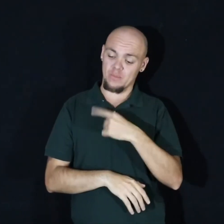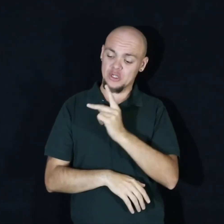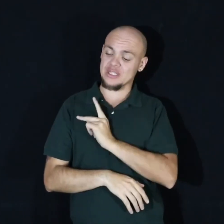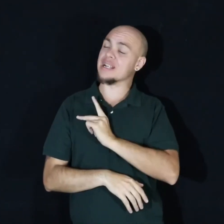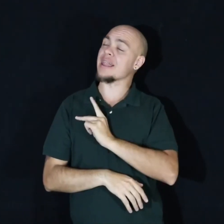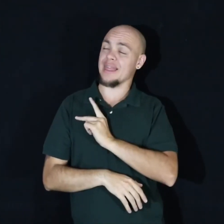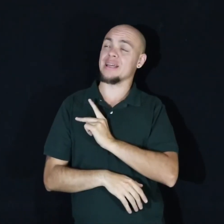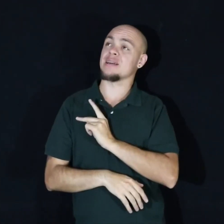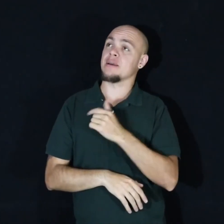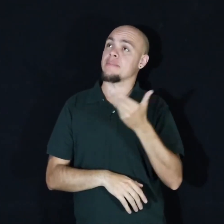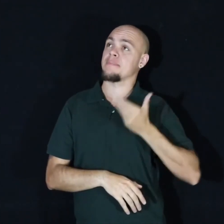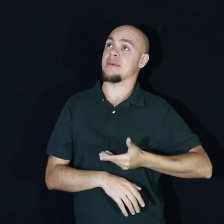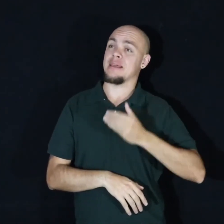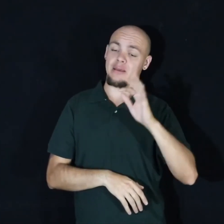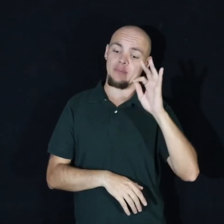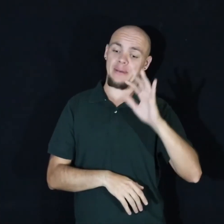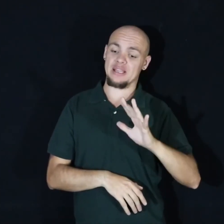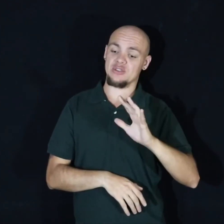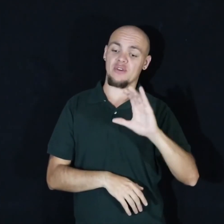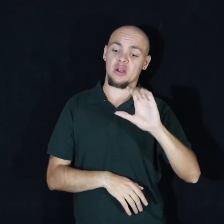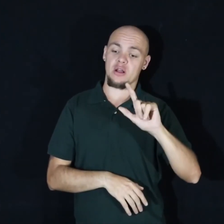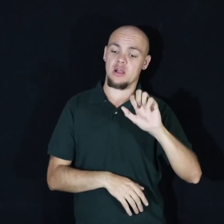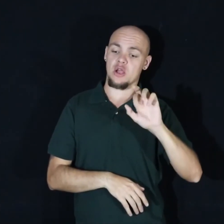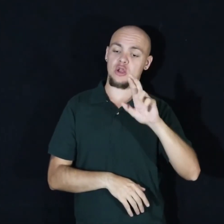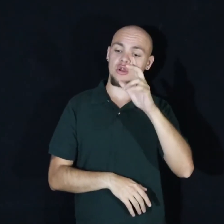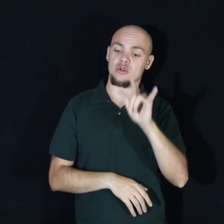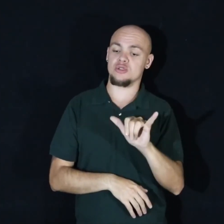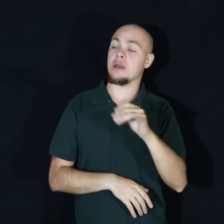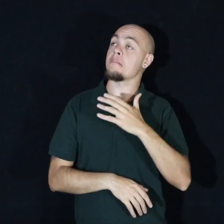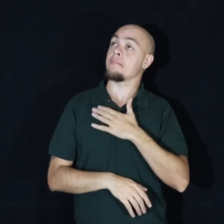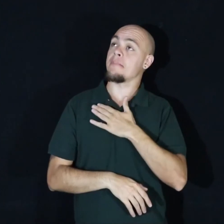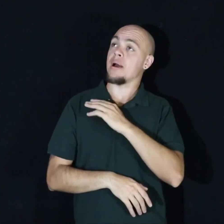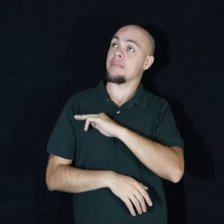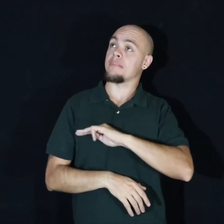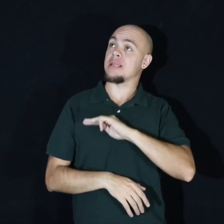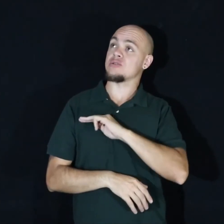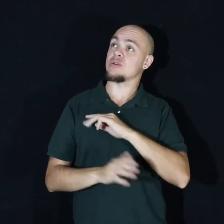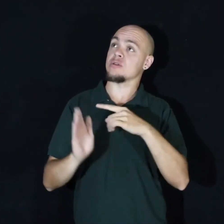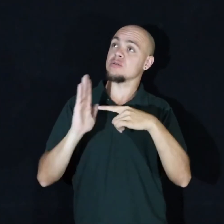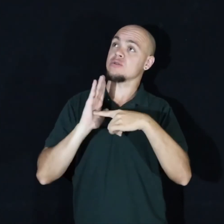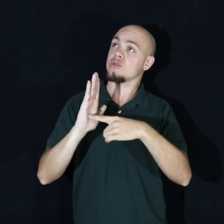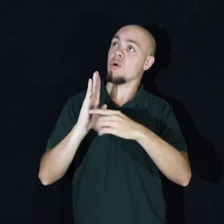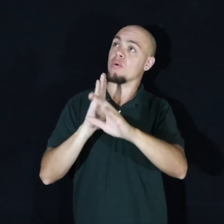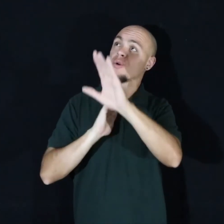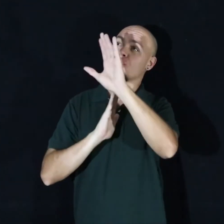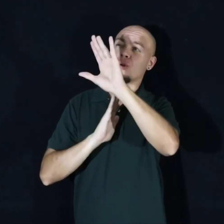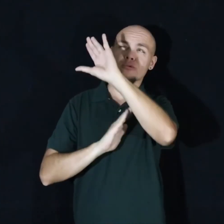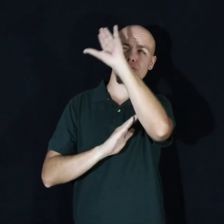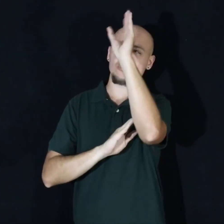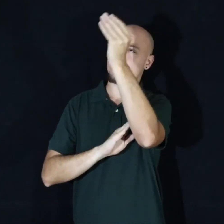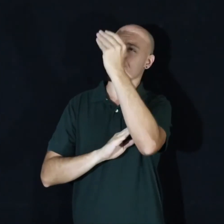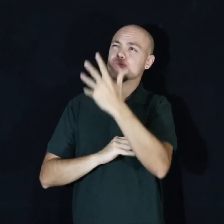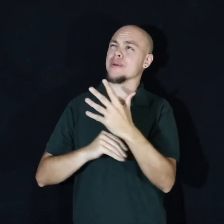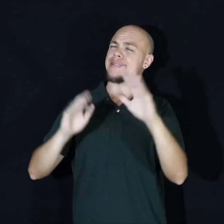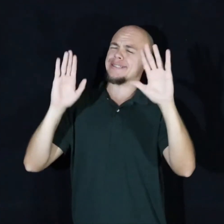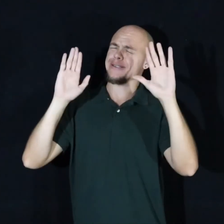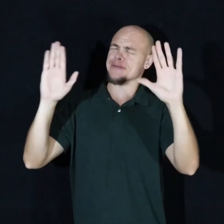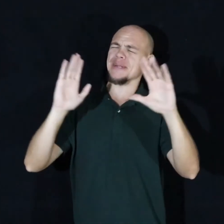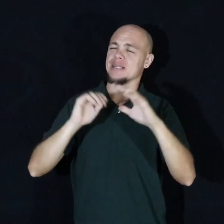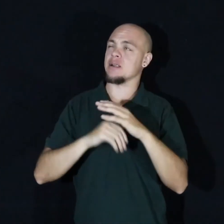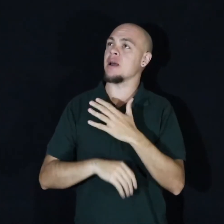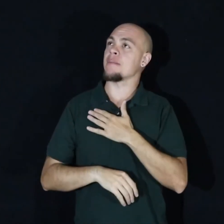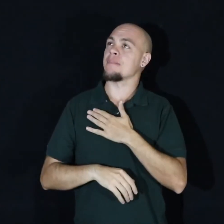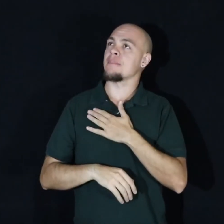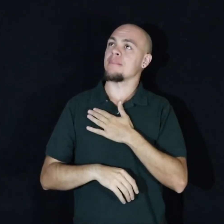just pray, Lord, for myself personally, as clergy, as a minister, that my ministry will communicate your